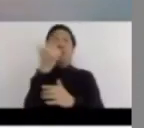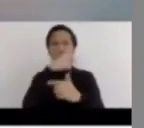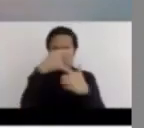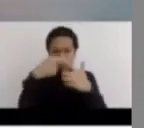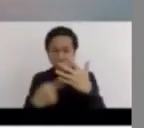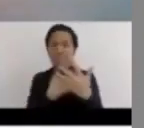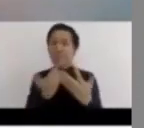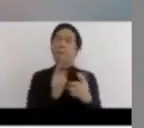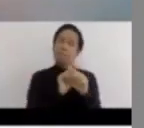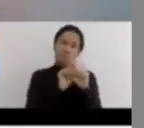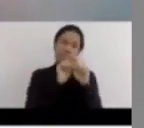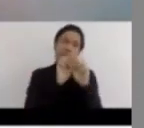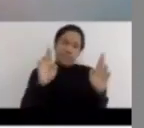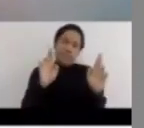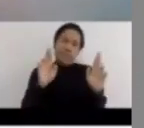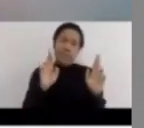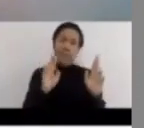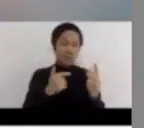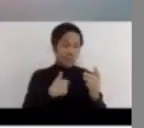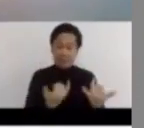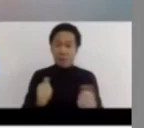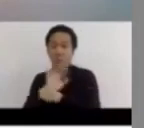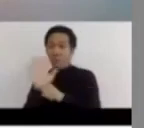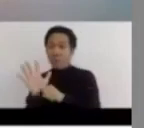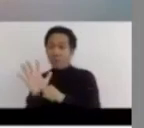the subcluster on gender-based violence.